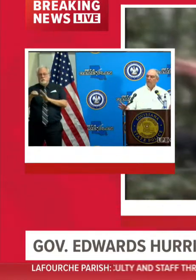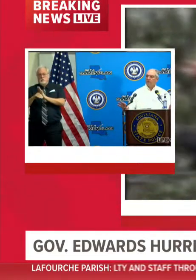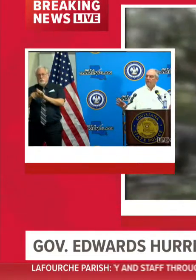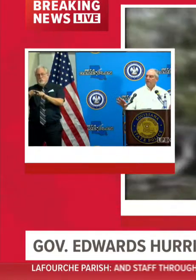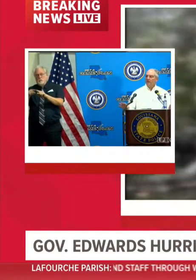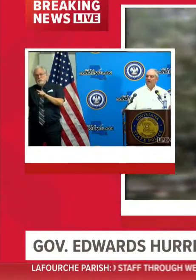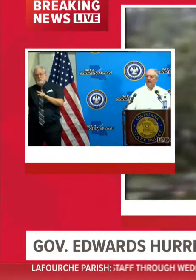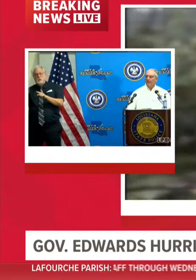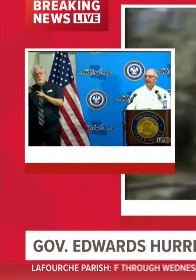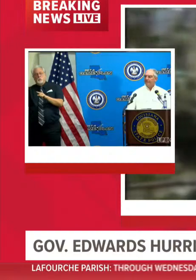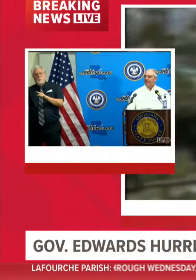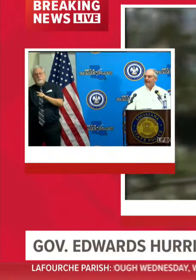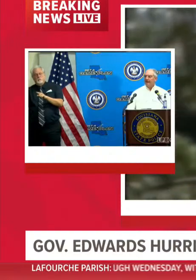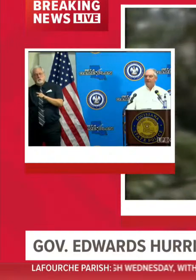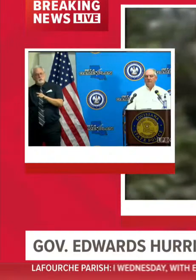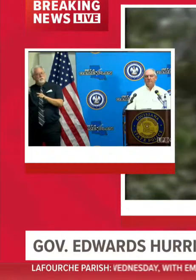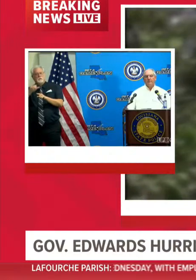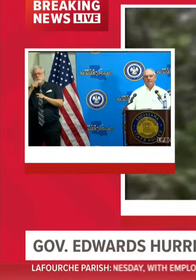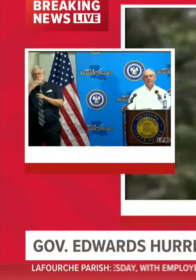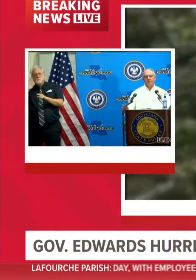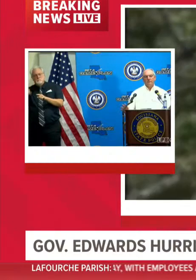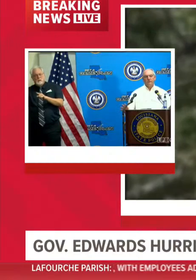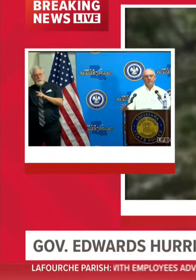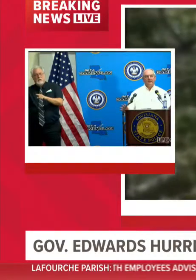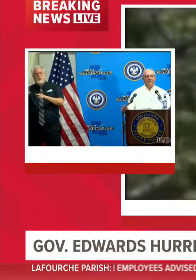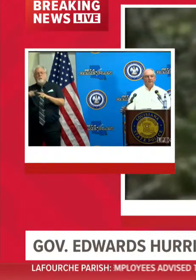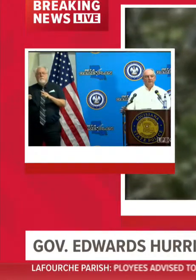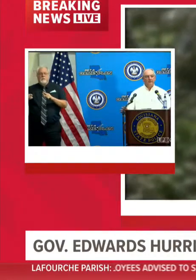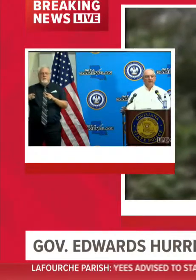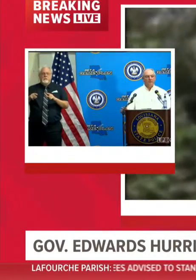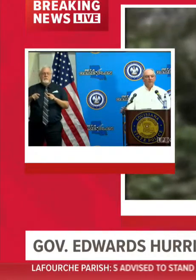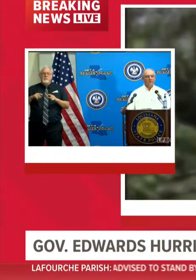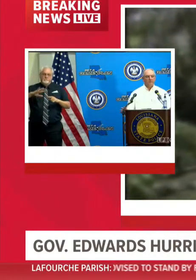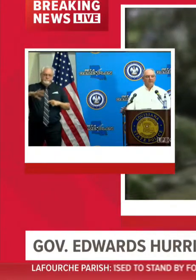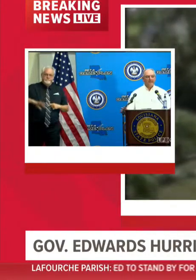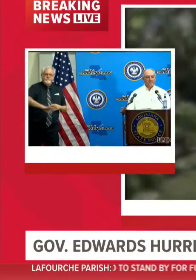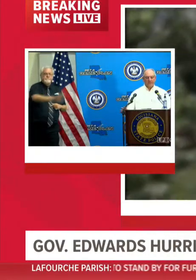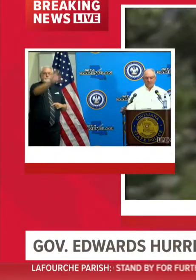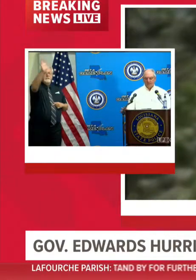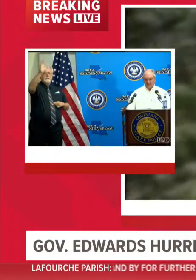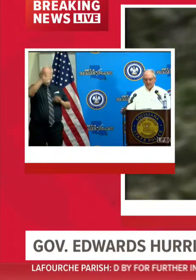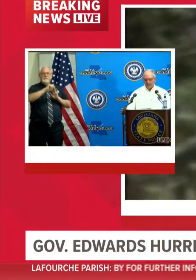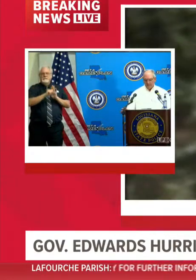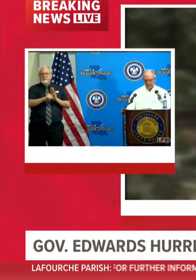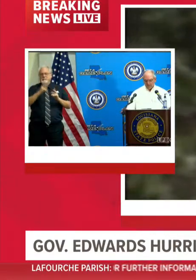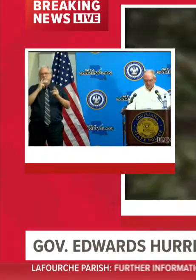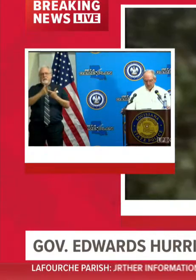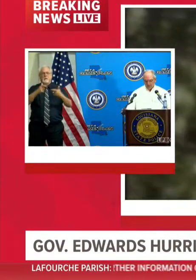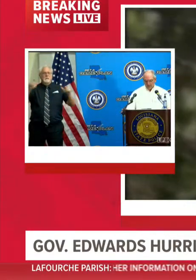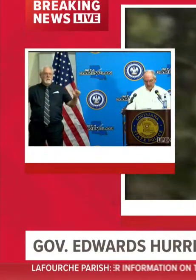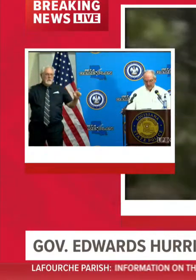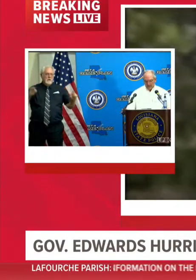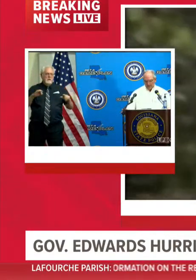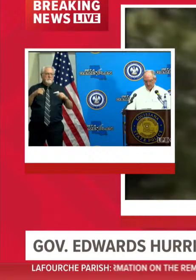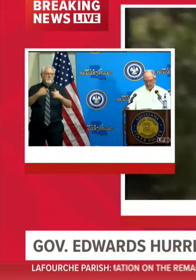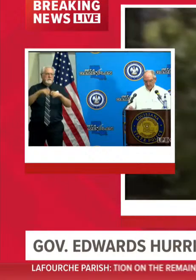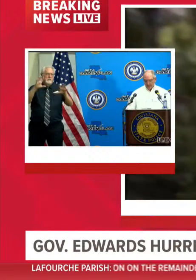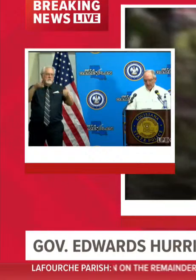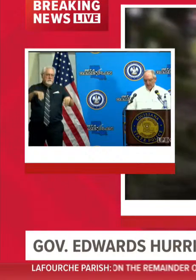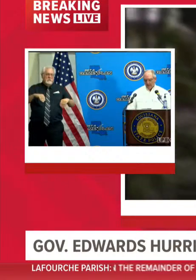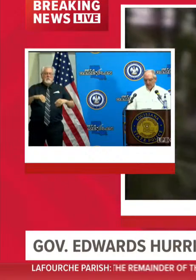to North Shore, not many outages, but just about the entire rest of the state is seeing significant